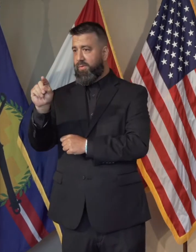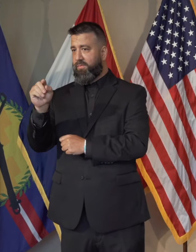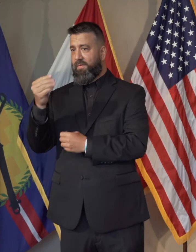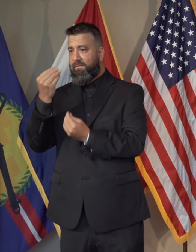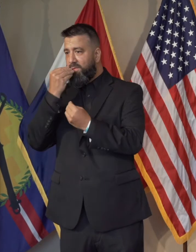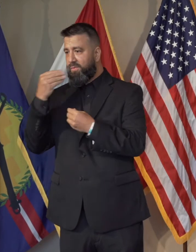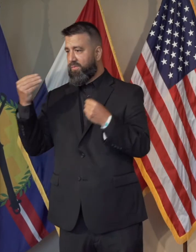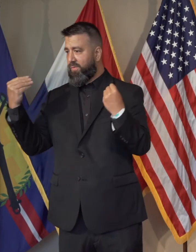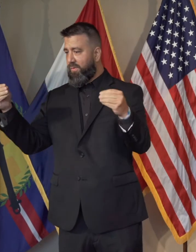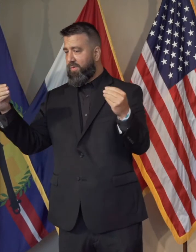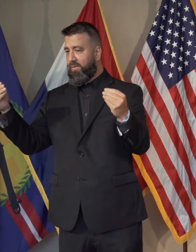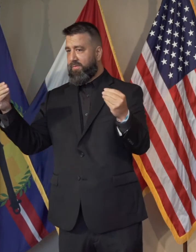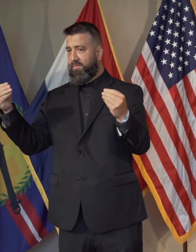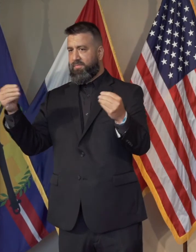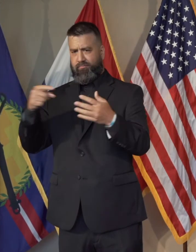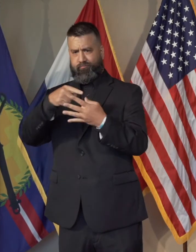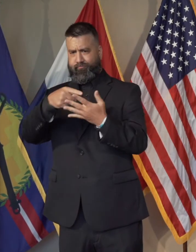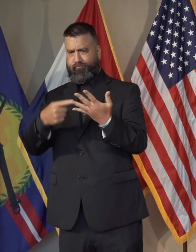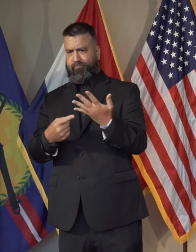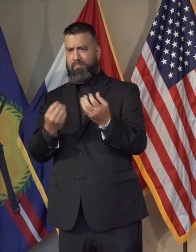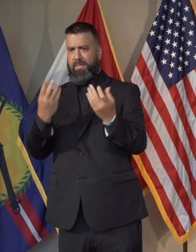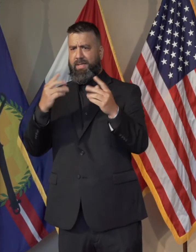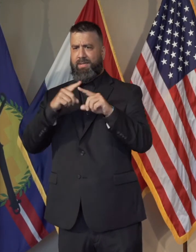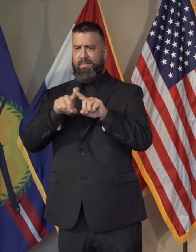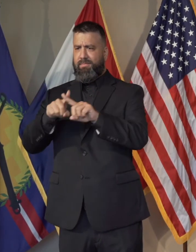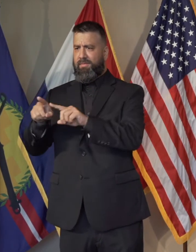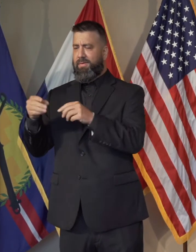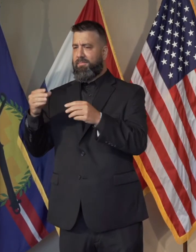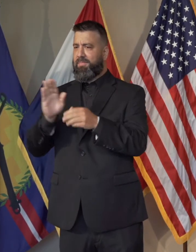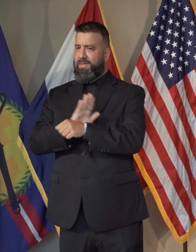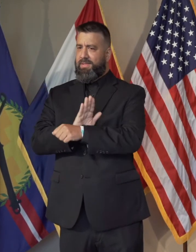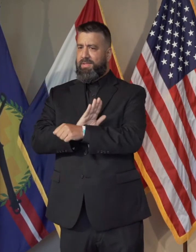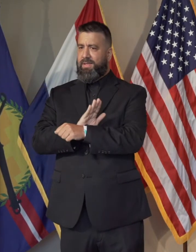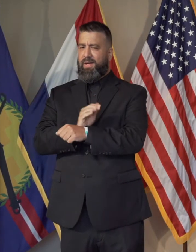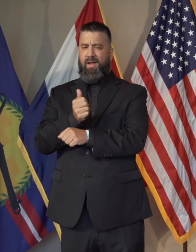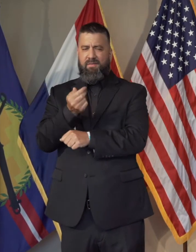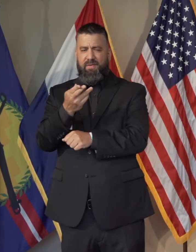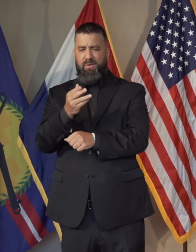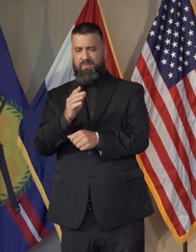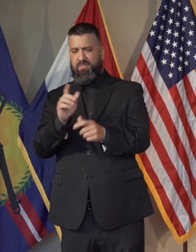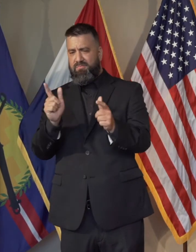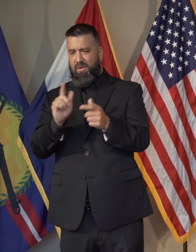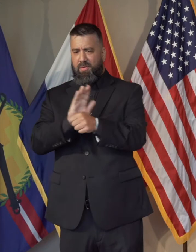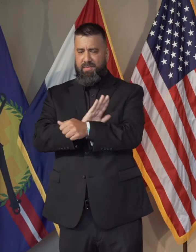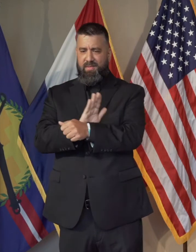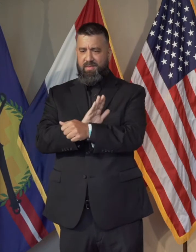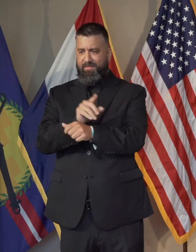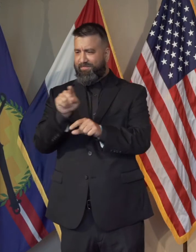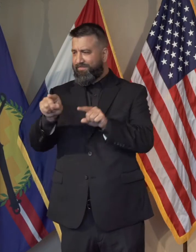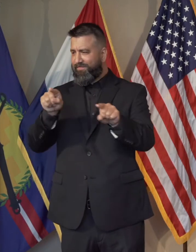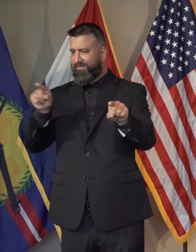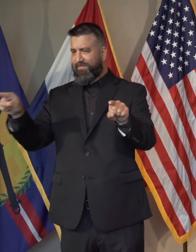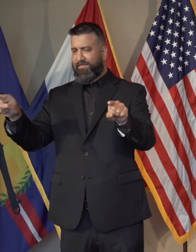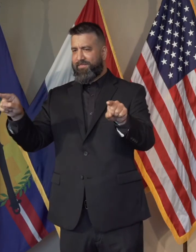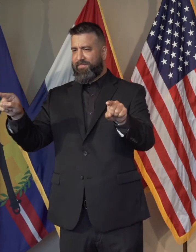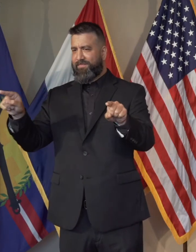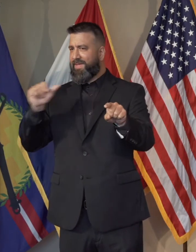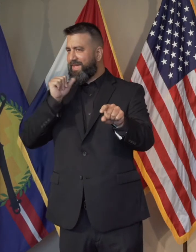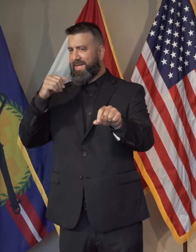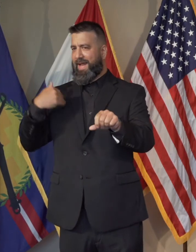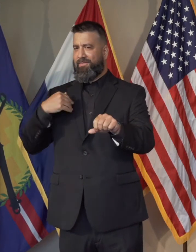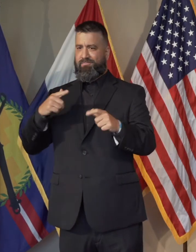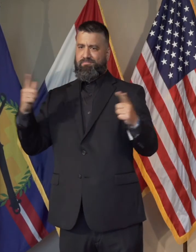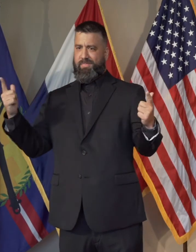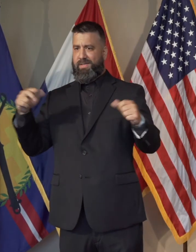to a lot of other retail businesses. So there were a few gaps left in our community for businesses that did not have a national